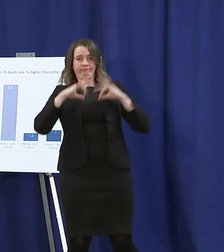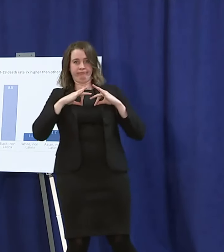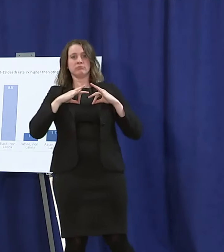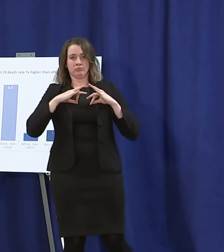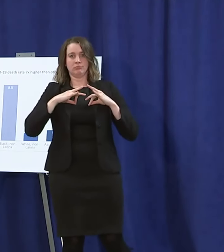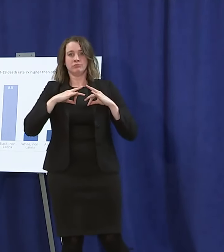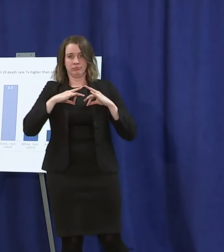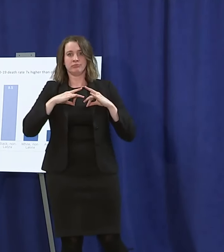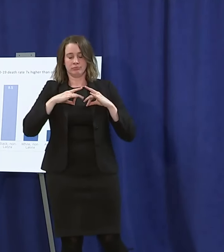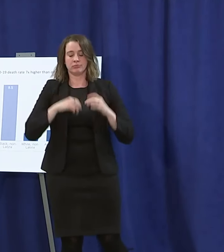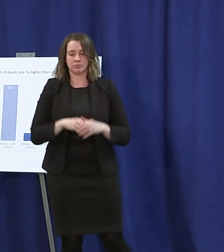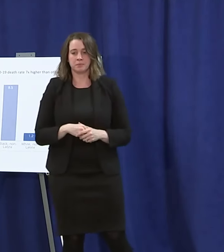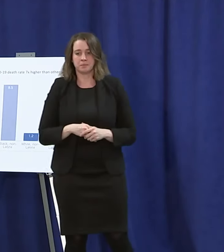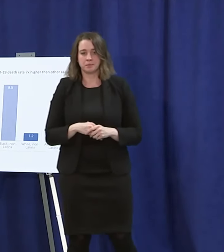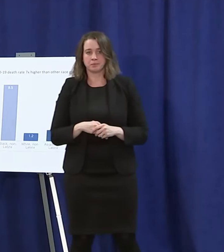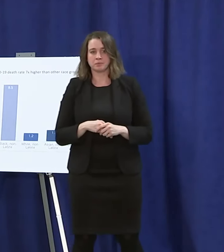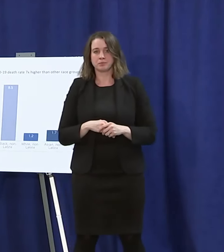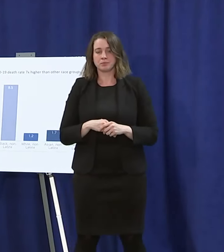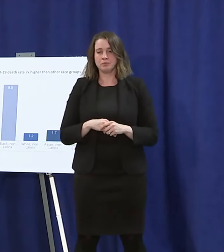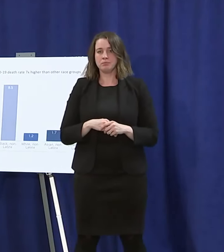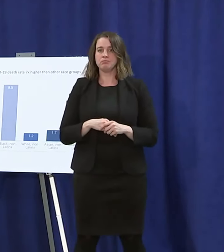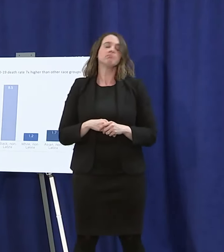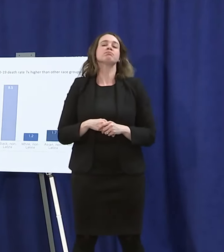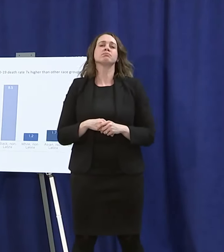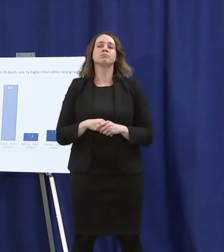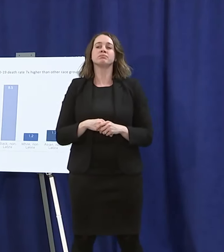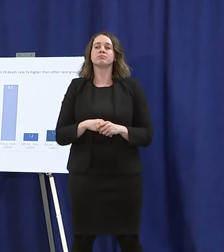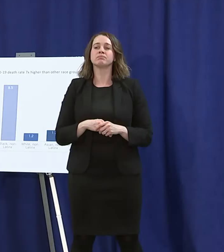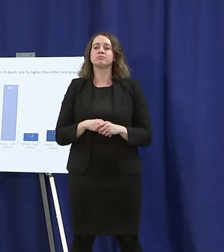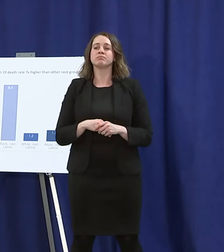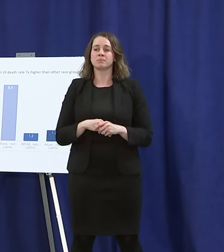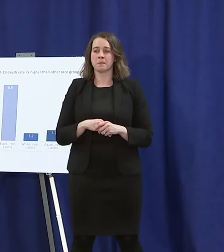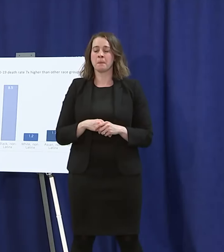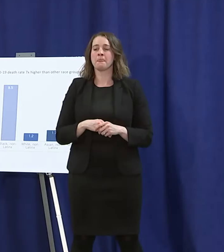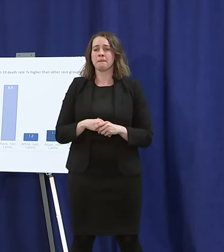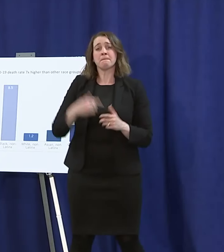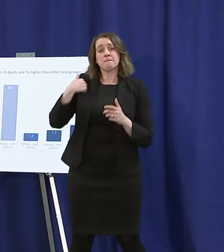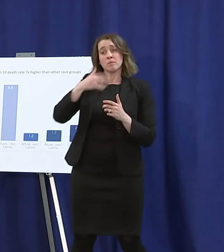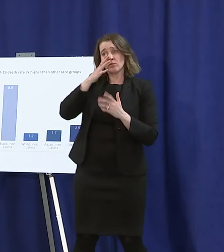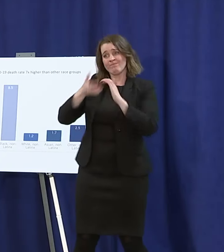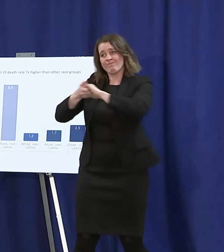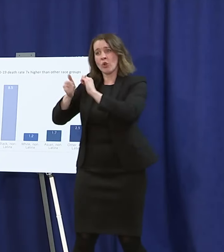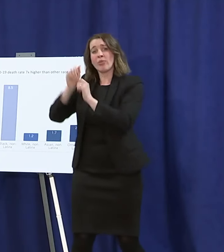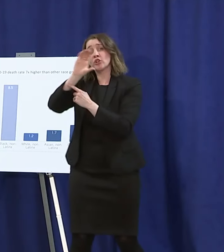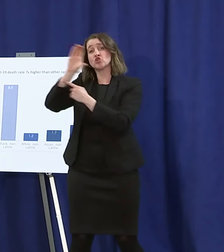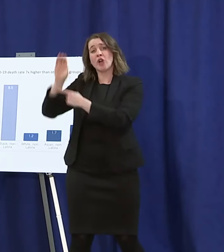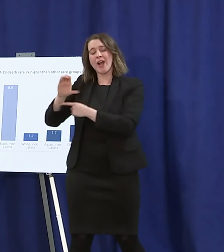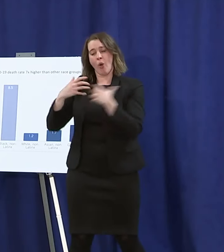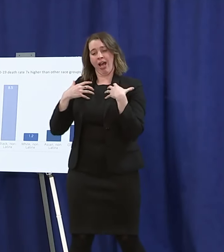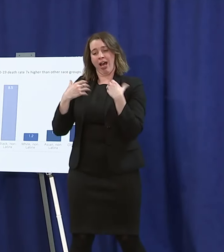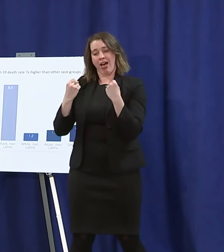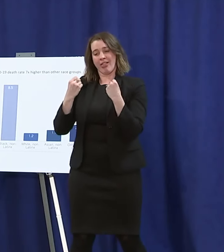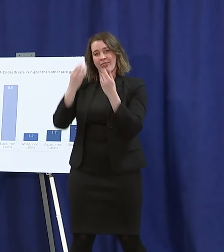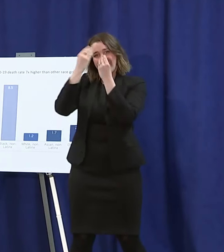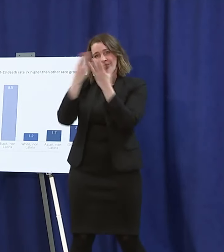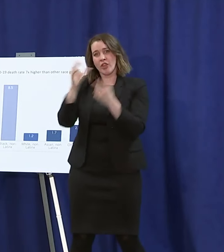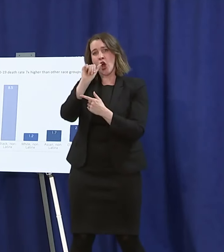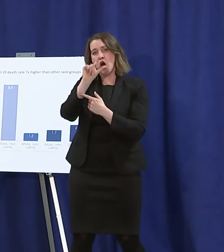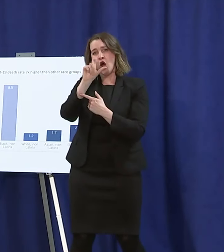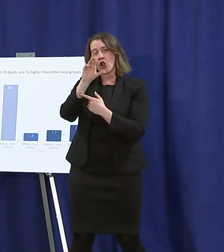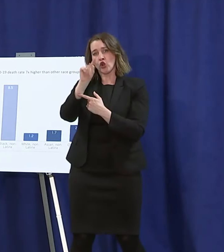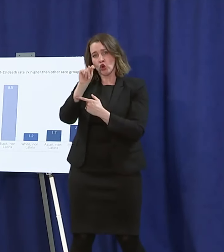vulnerable population. We'll also be working with the Chicago Health Alert Network to promote direct and